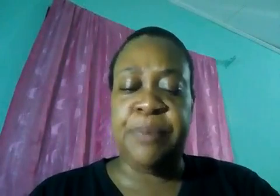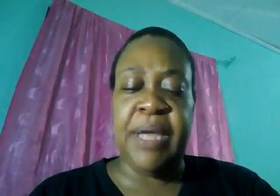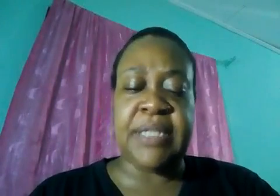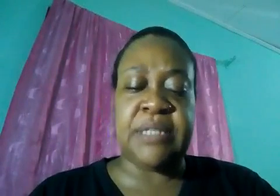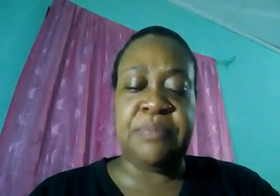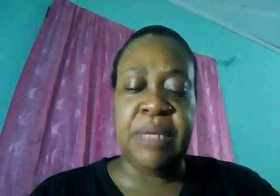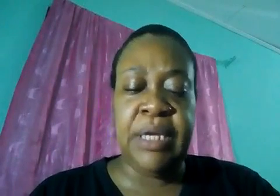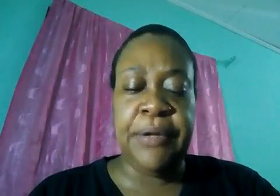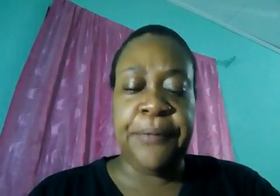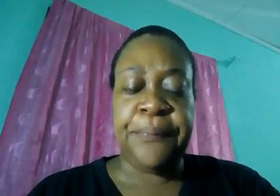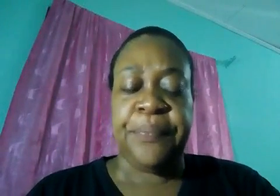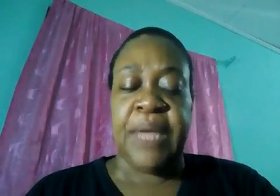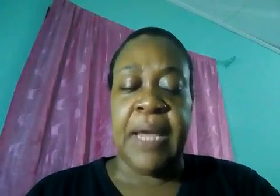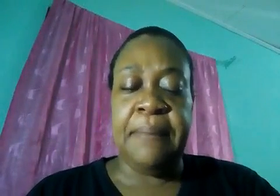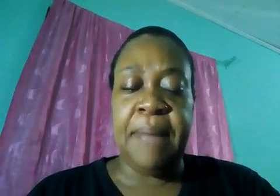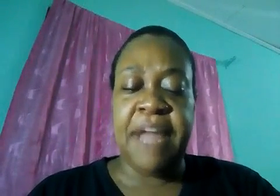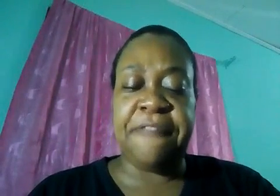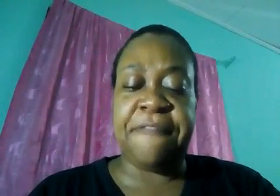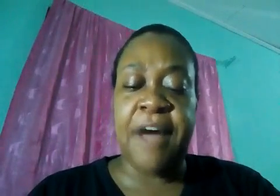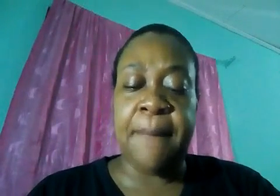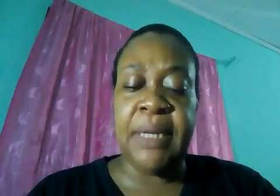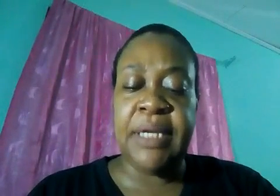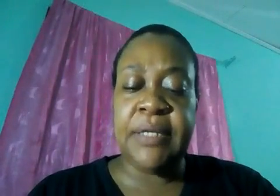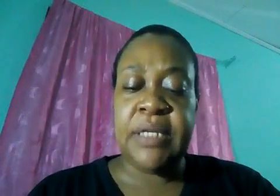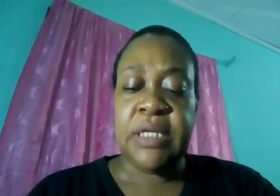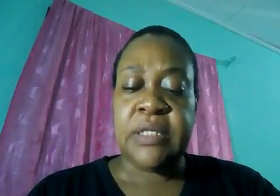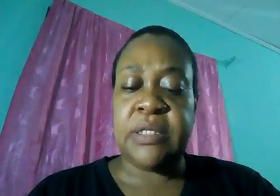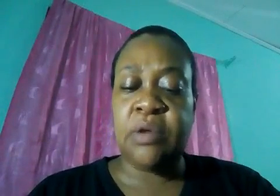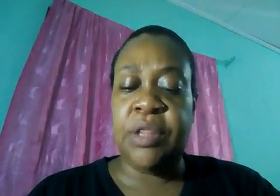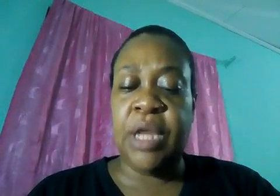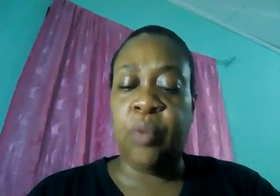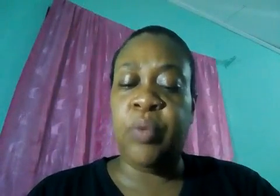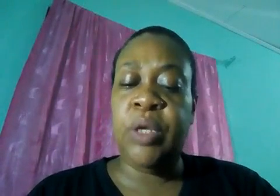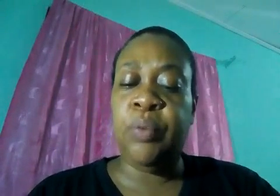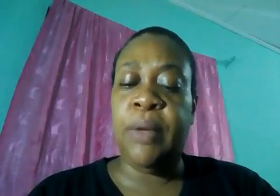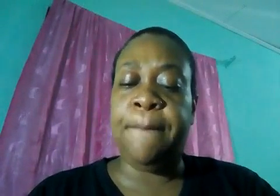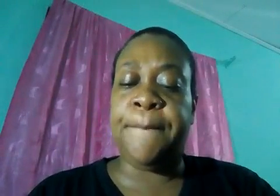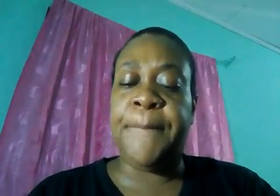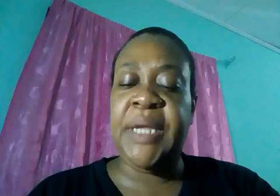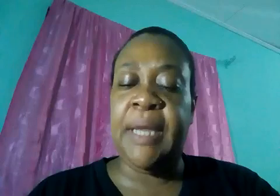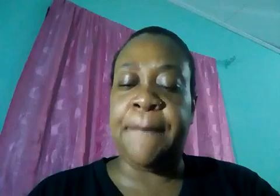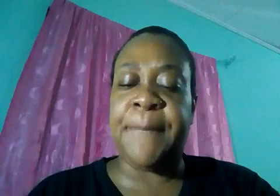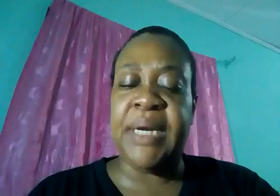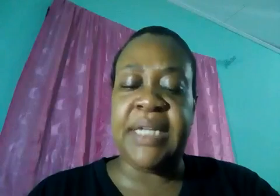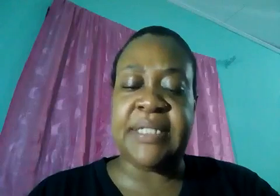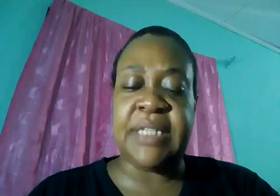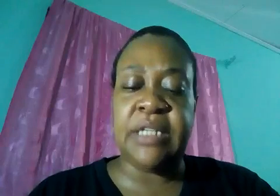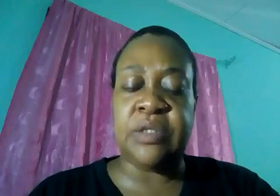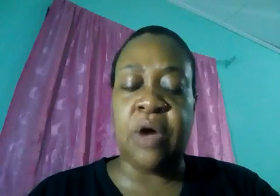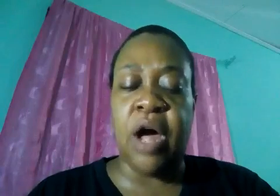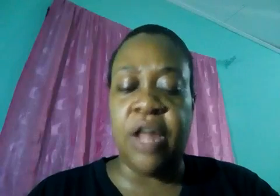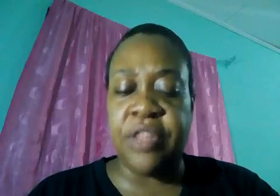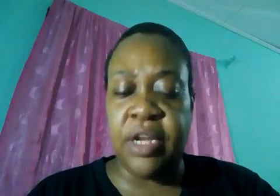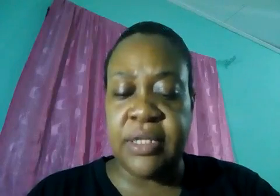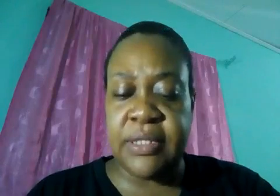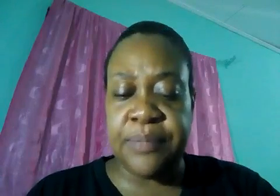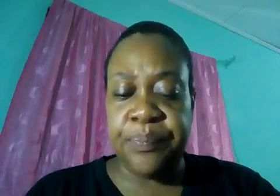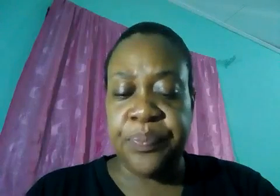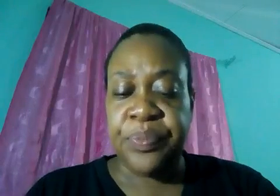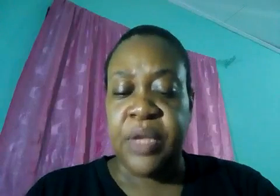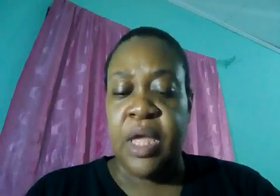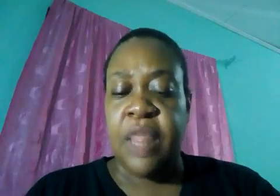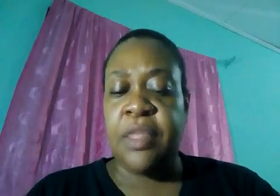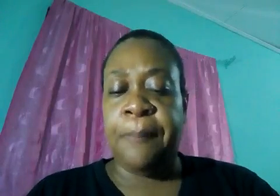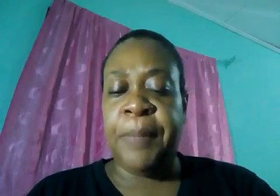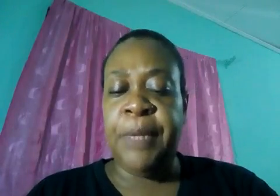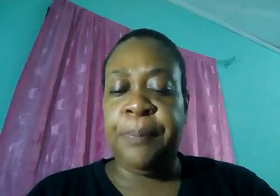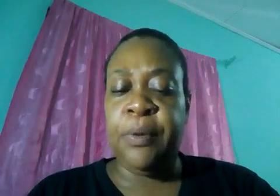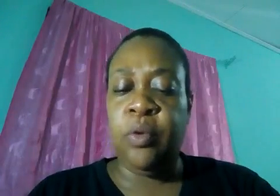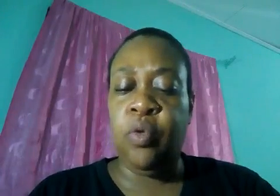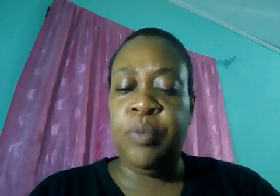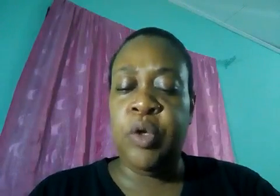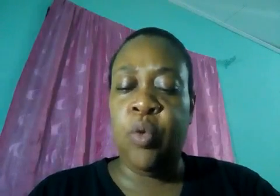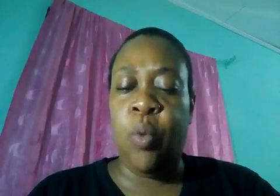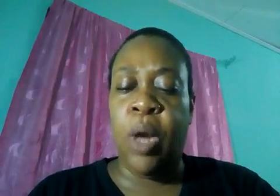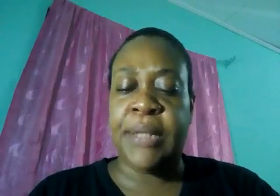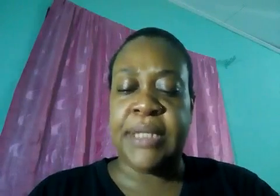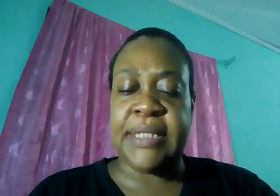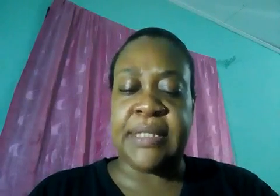me and my family so that we will be a blessing to others, the people whom you want us to